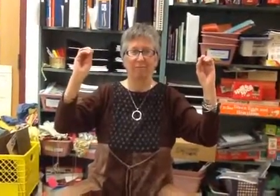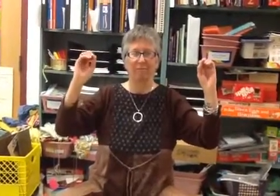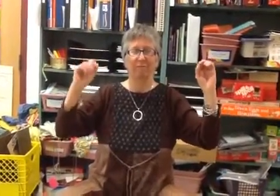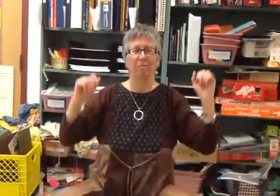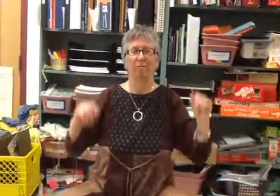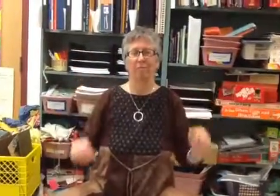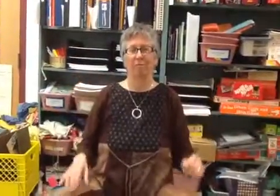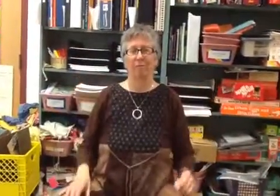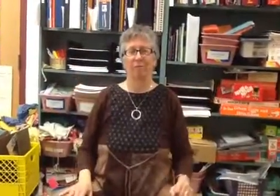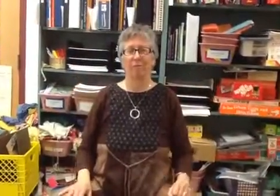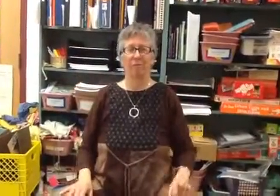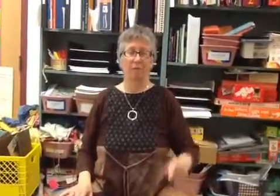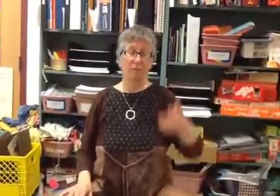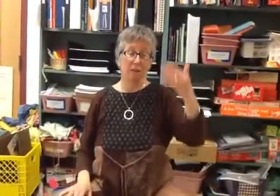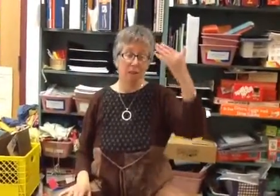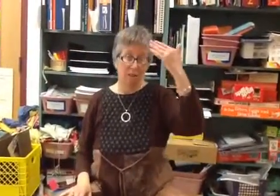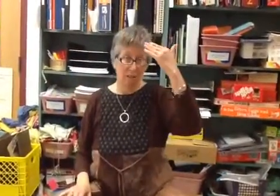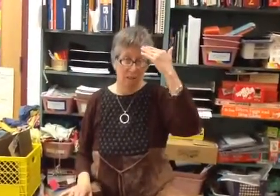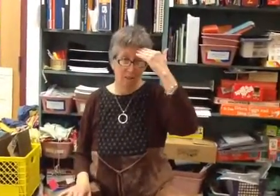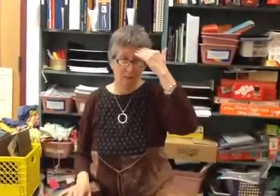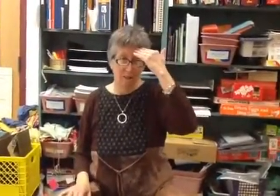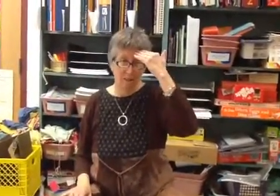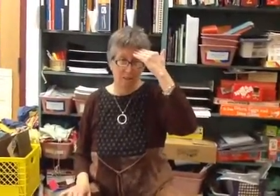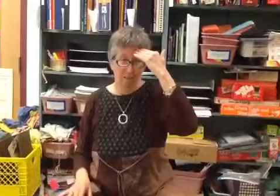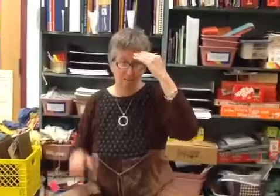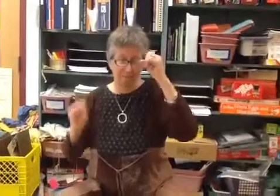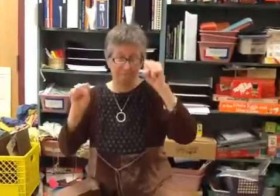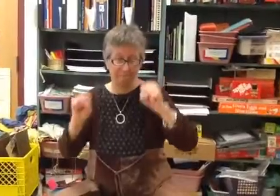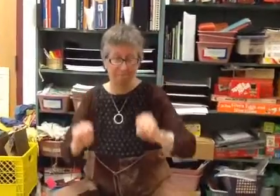Do you know that there's still a chance for you?